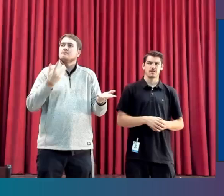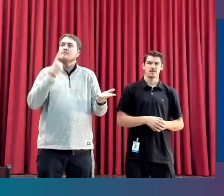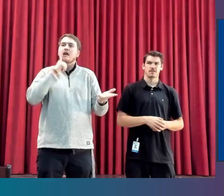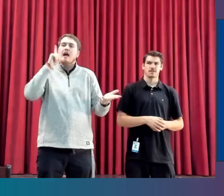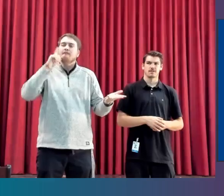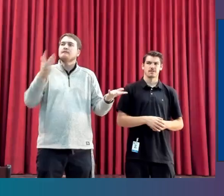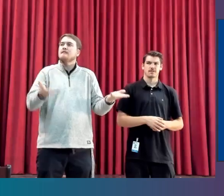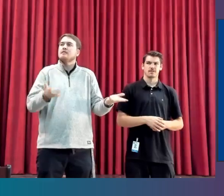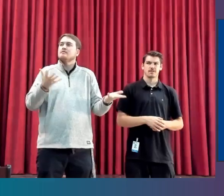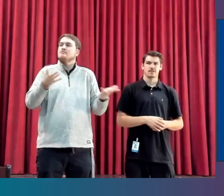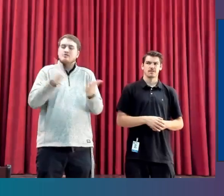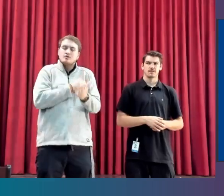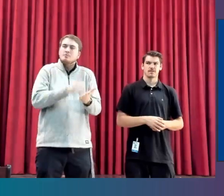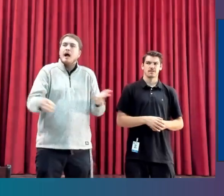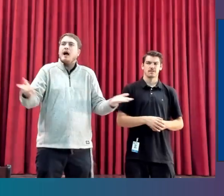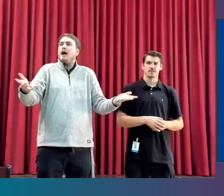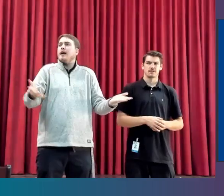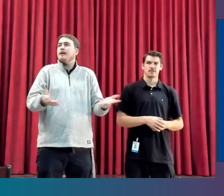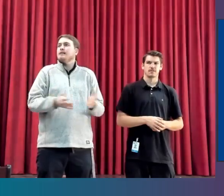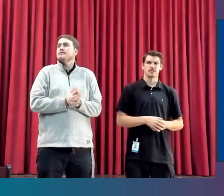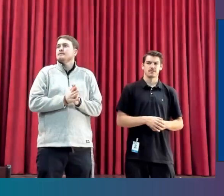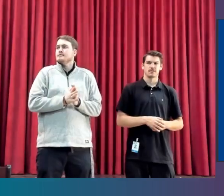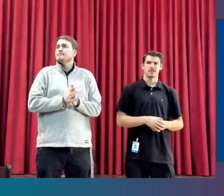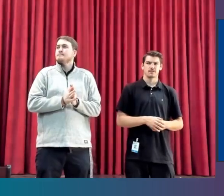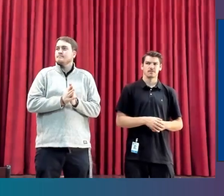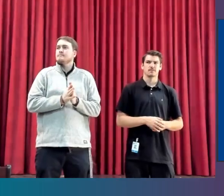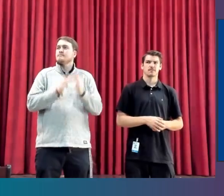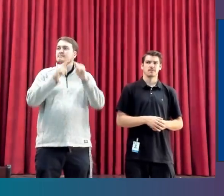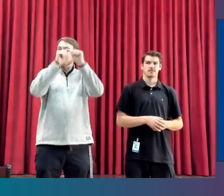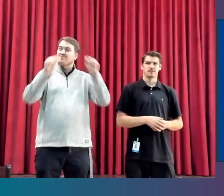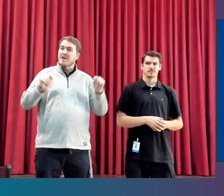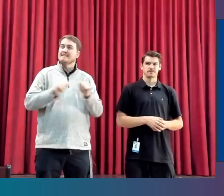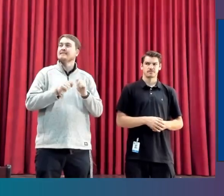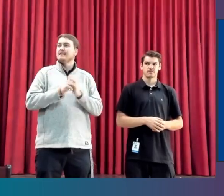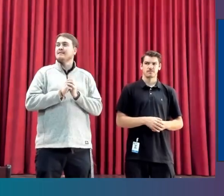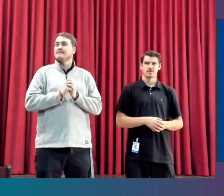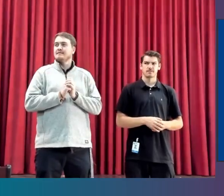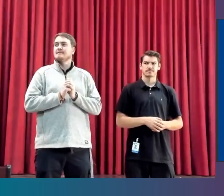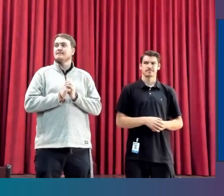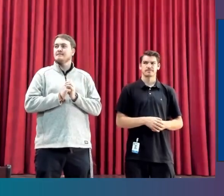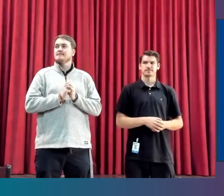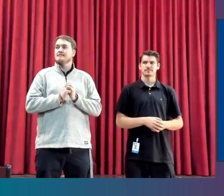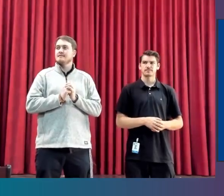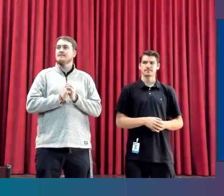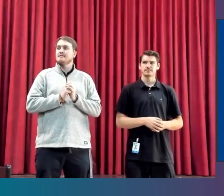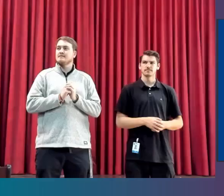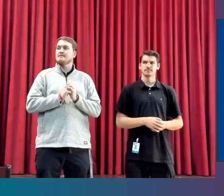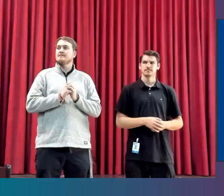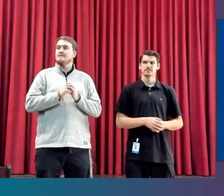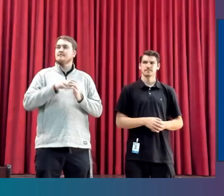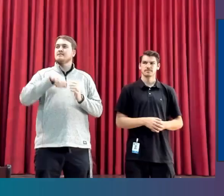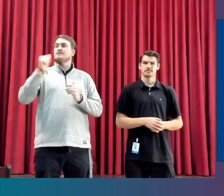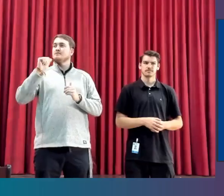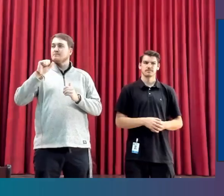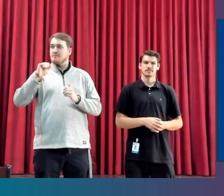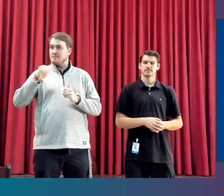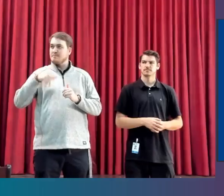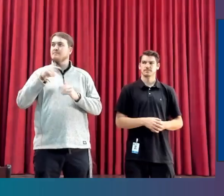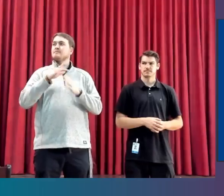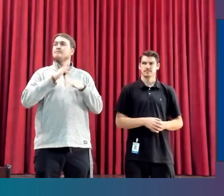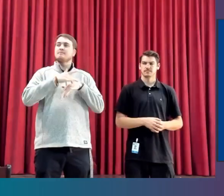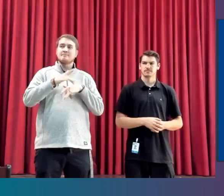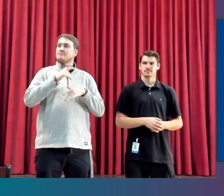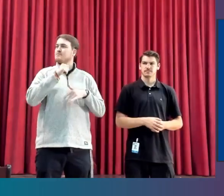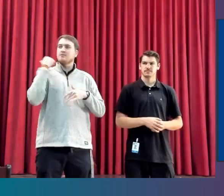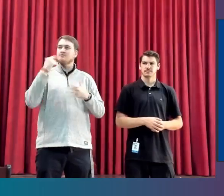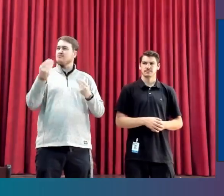my strength, but I feel like I am experiencing discrimination because I am deaf and being able to